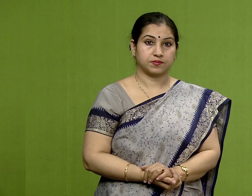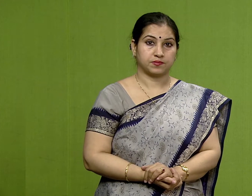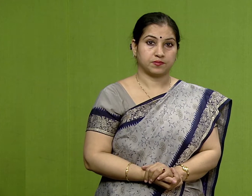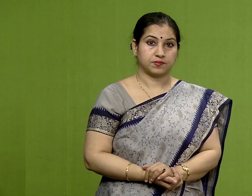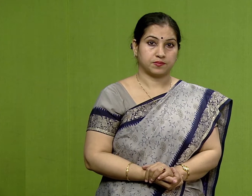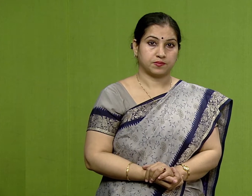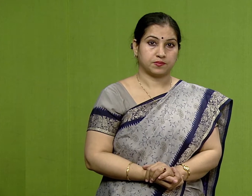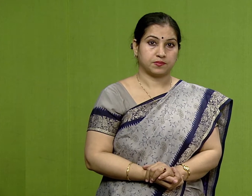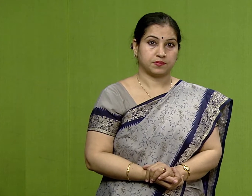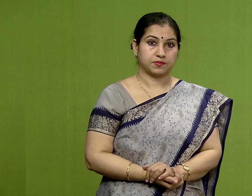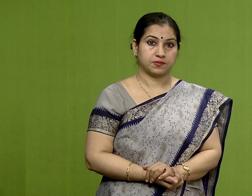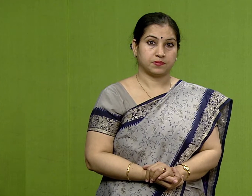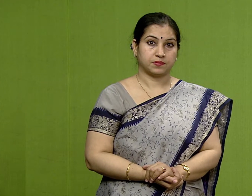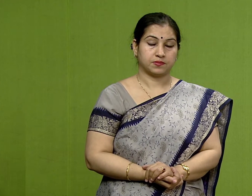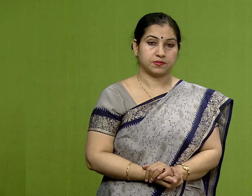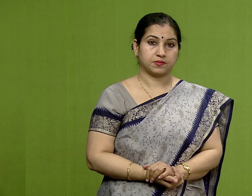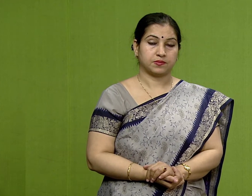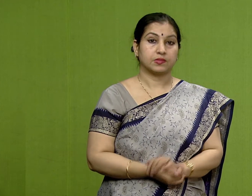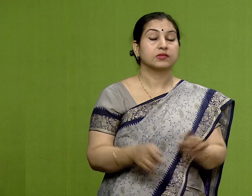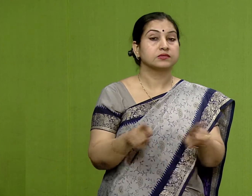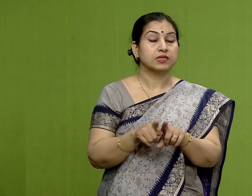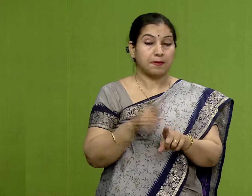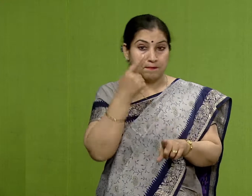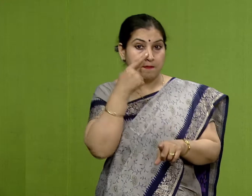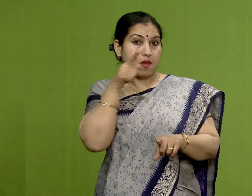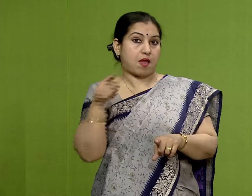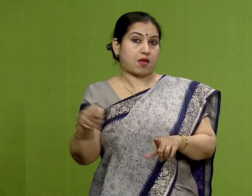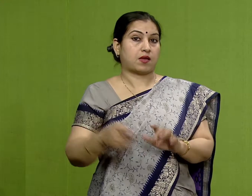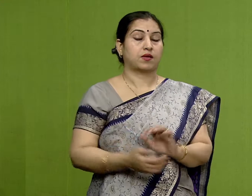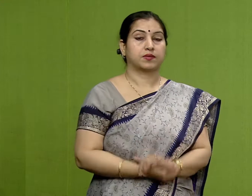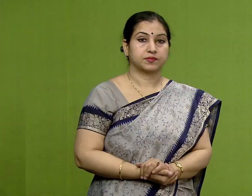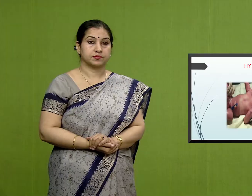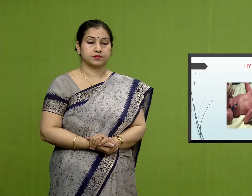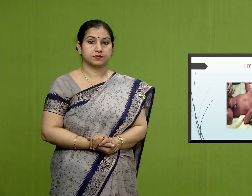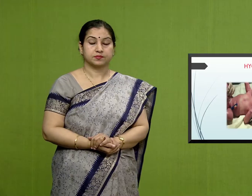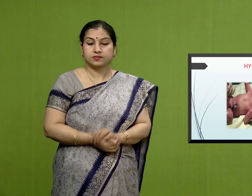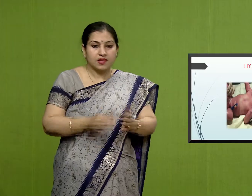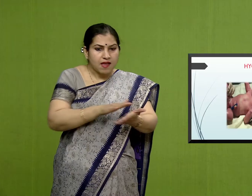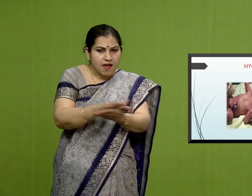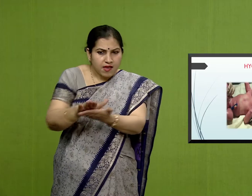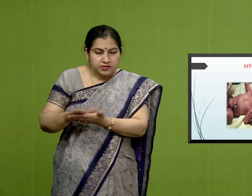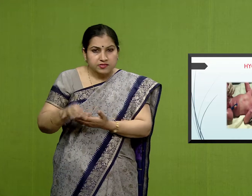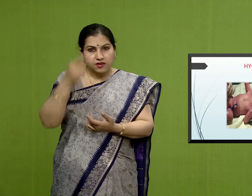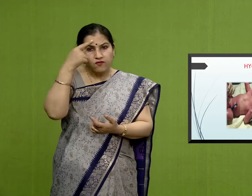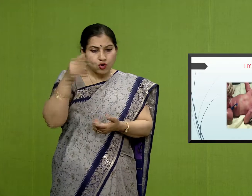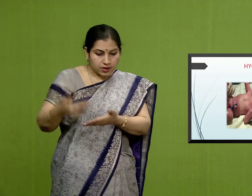also called neonate, and the mother. Hygiene for the baby.